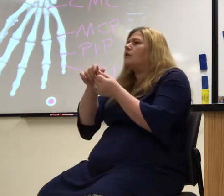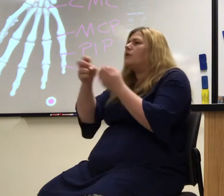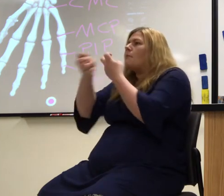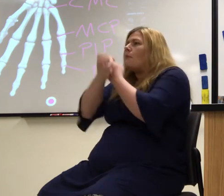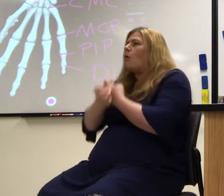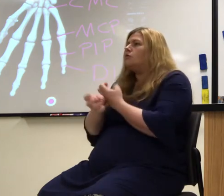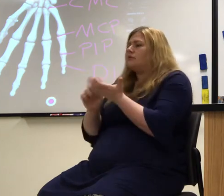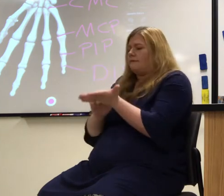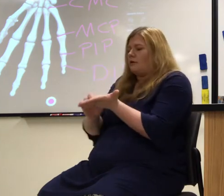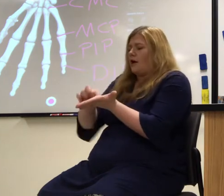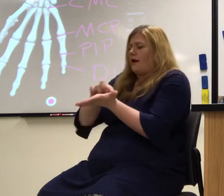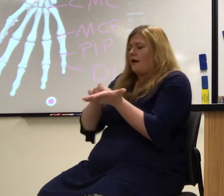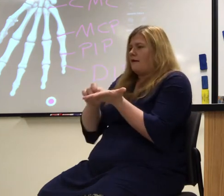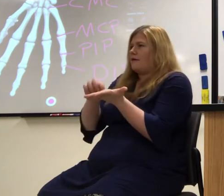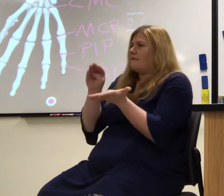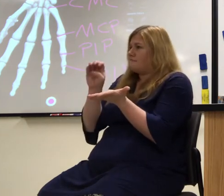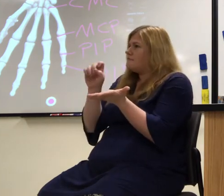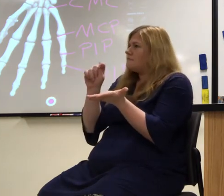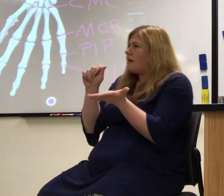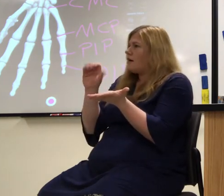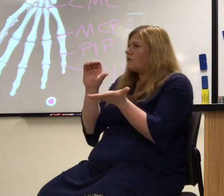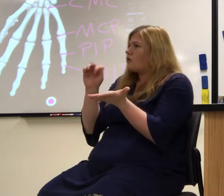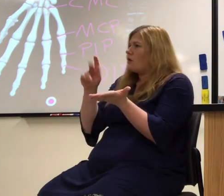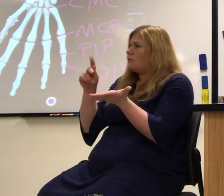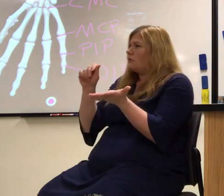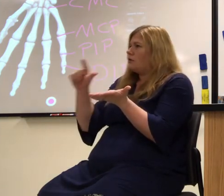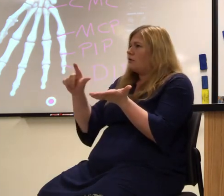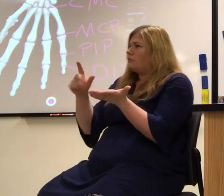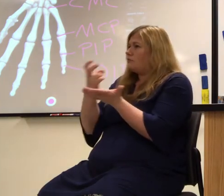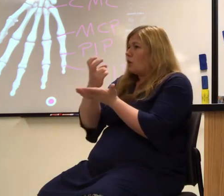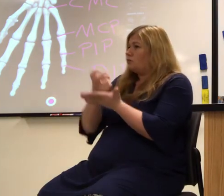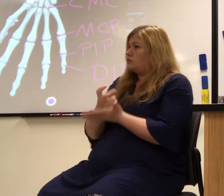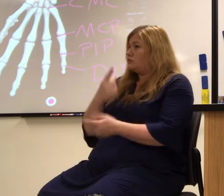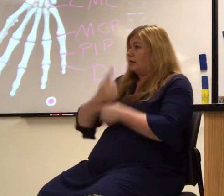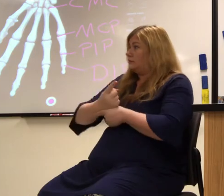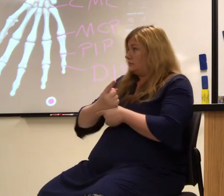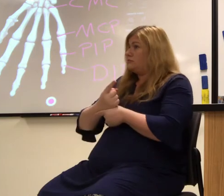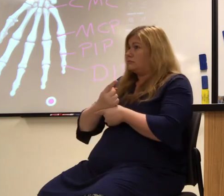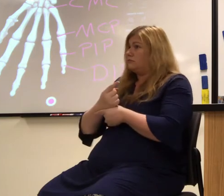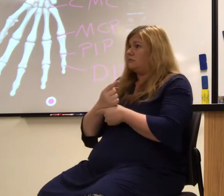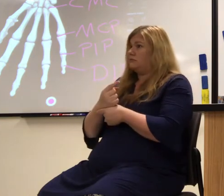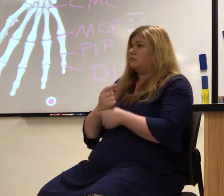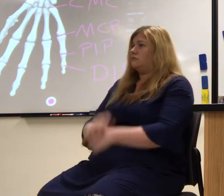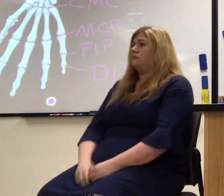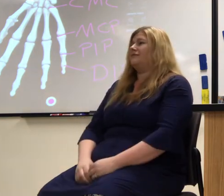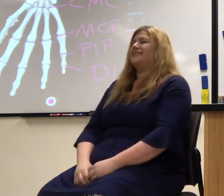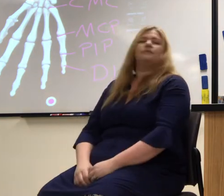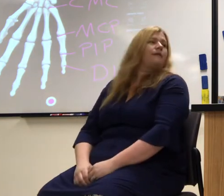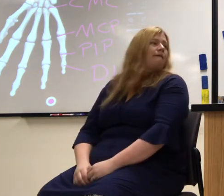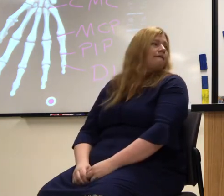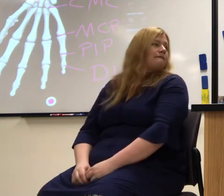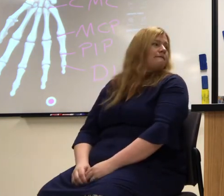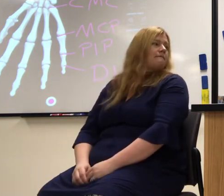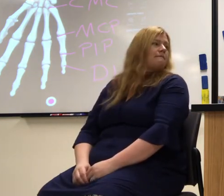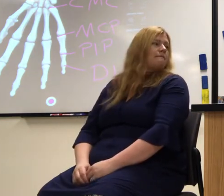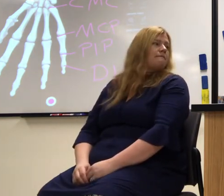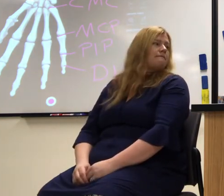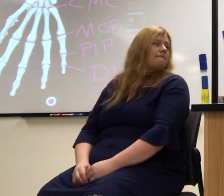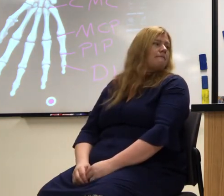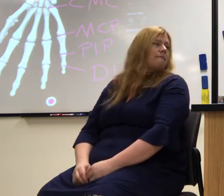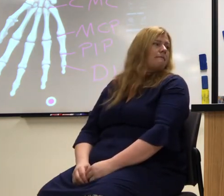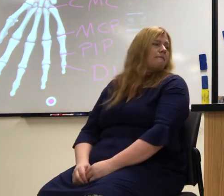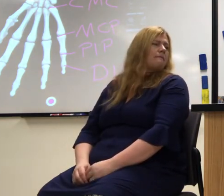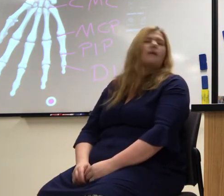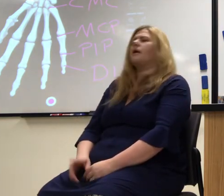hand. Let's see if I can find a nice figure for you here. Some of you probably already found the figure I'm looking